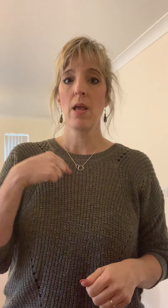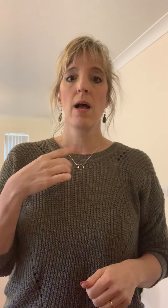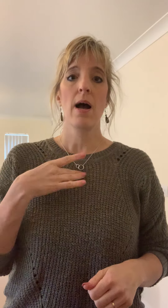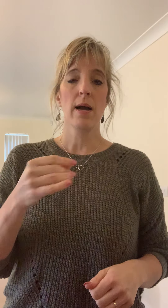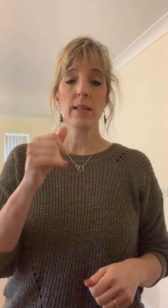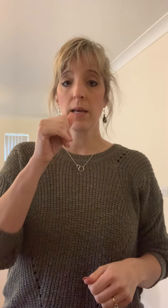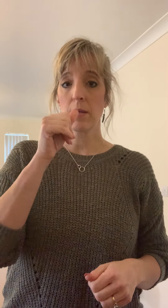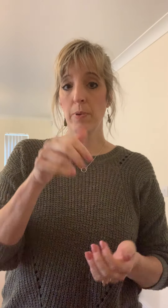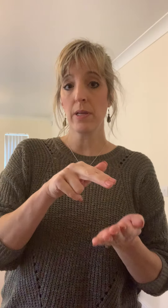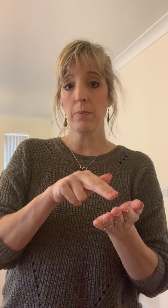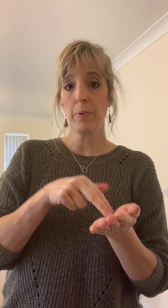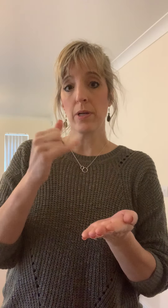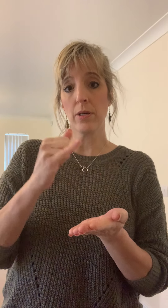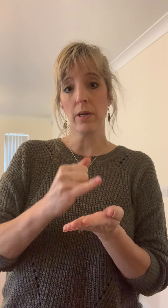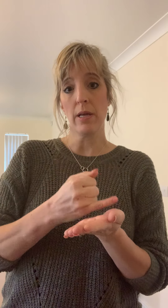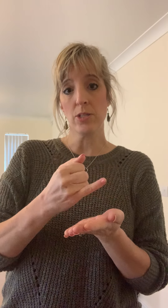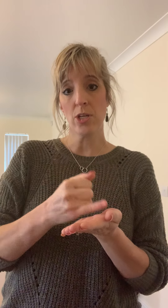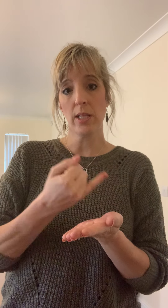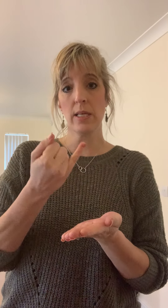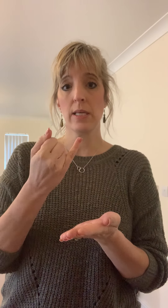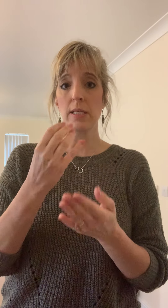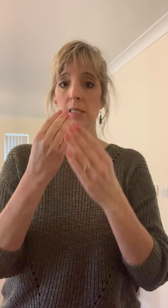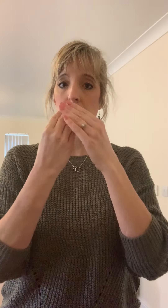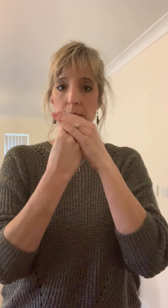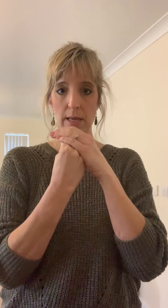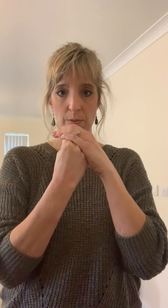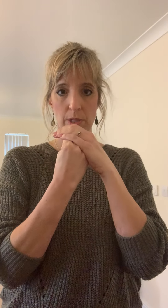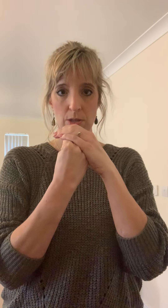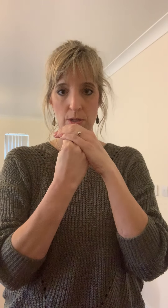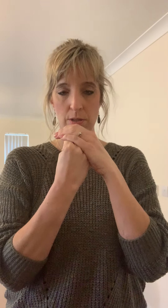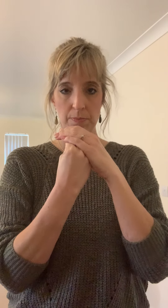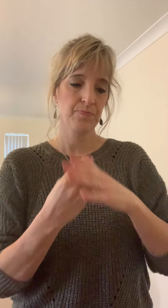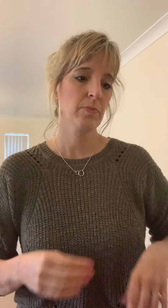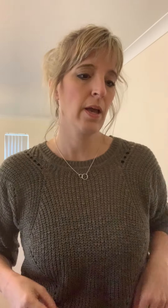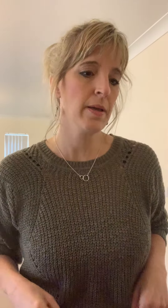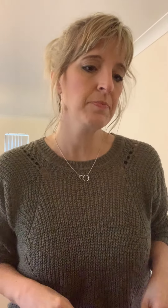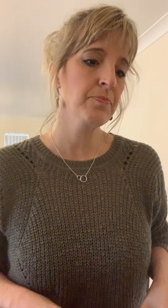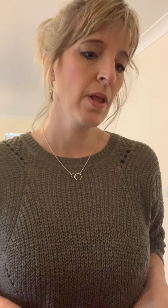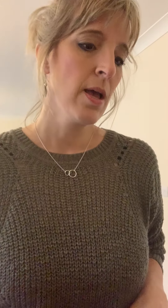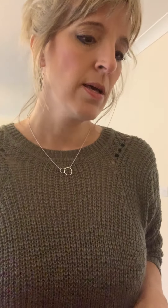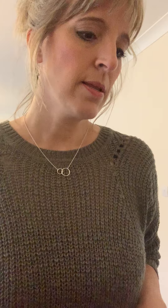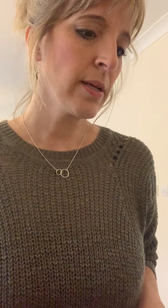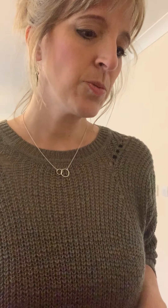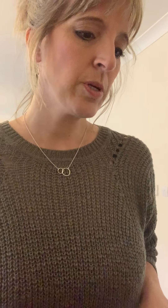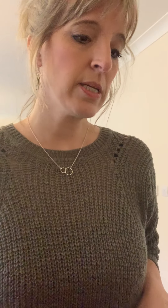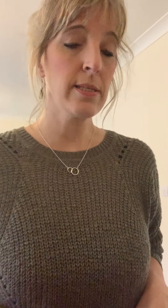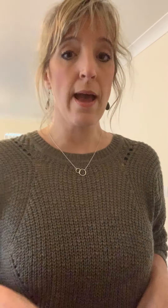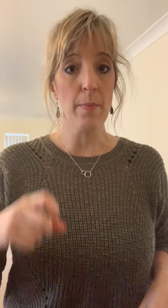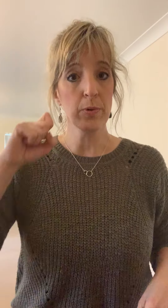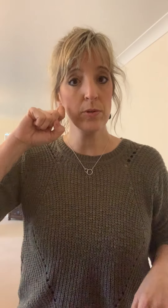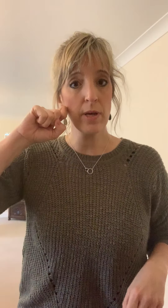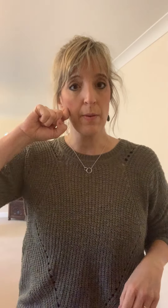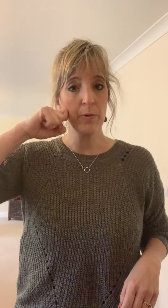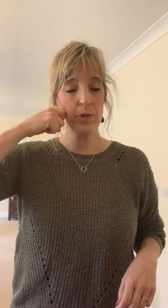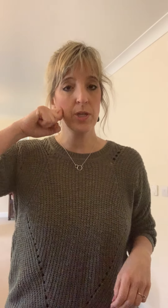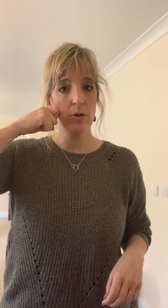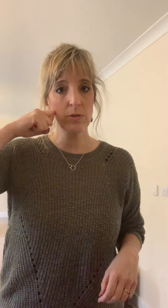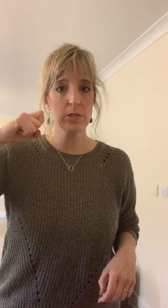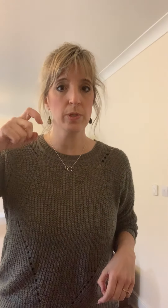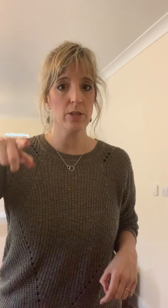I like peanut butter and jelly sandwich, okay? The next one is apple. Apple we know because we learned